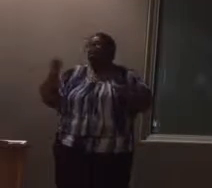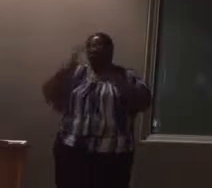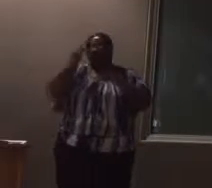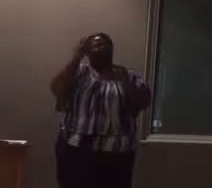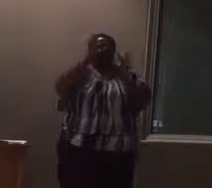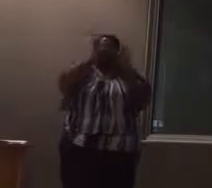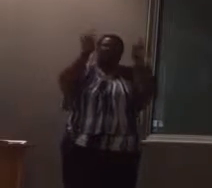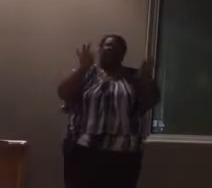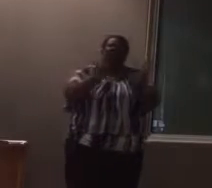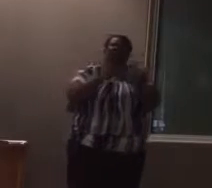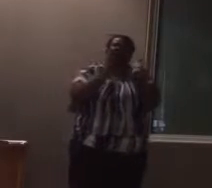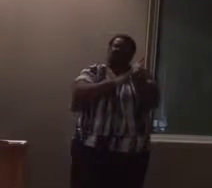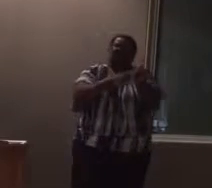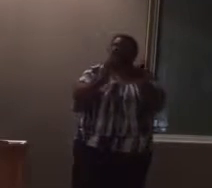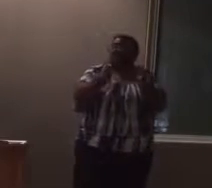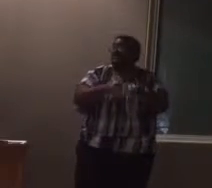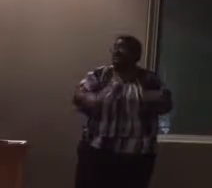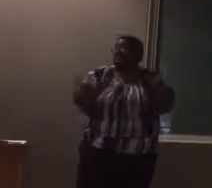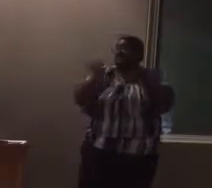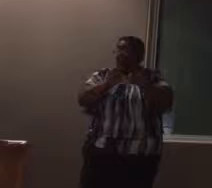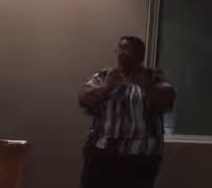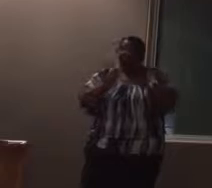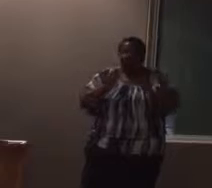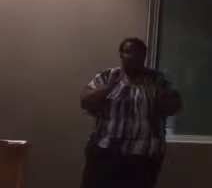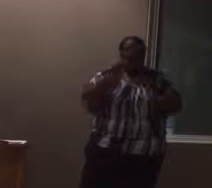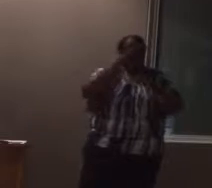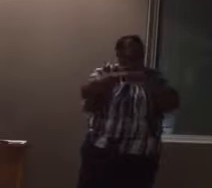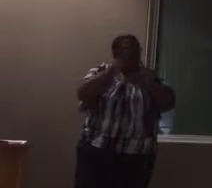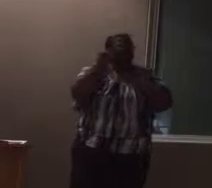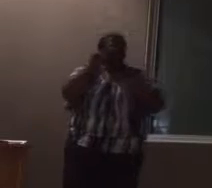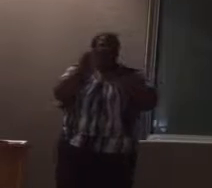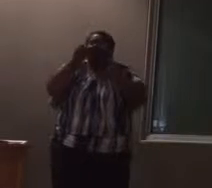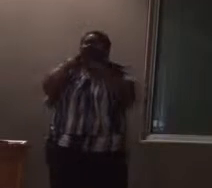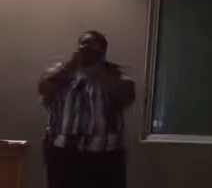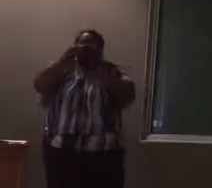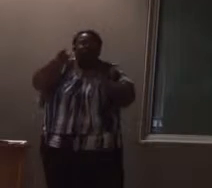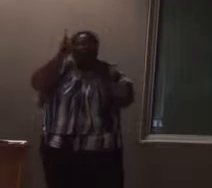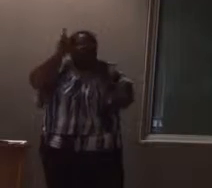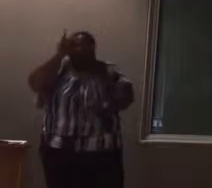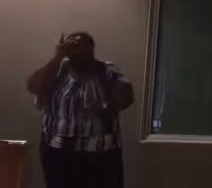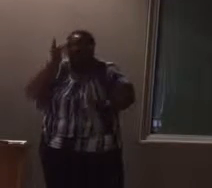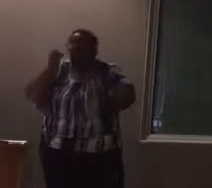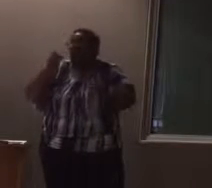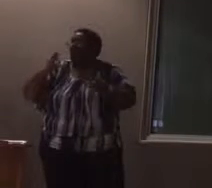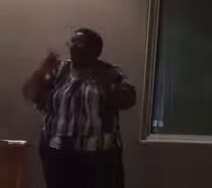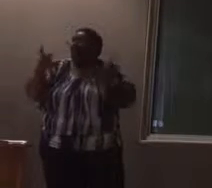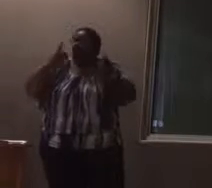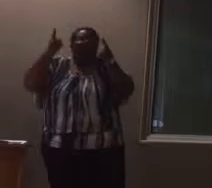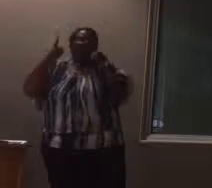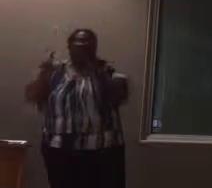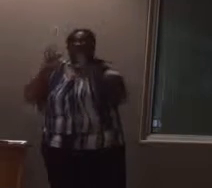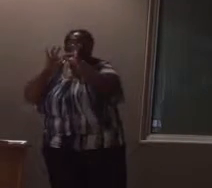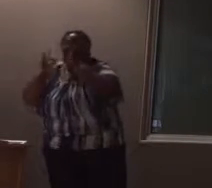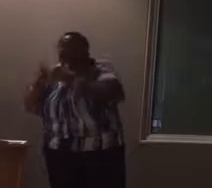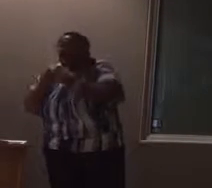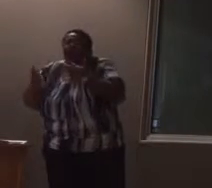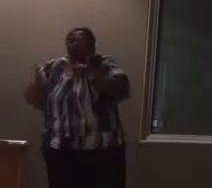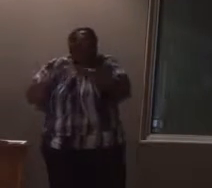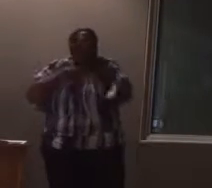be elsewhere providing services? So that's the purpose behind you signing a contract regarding these services.